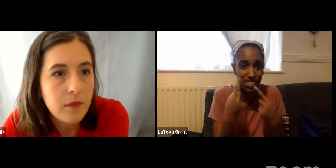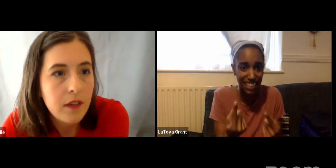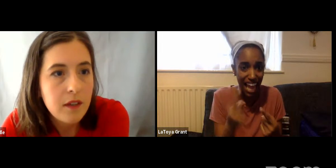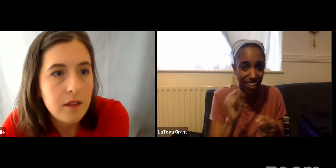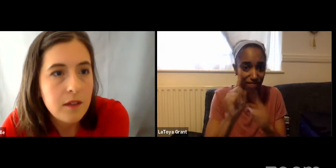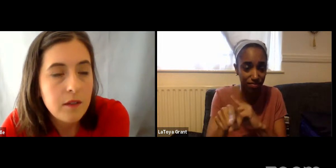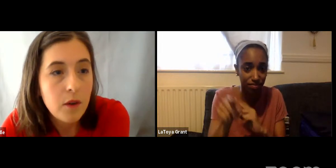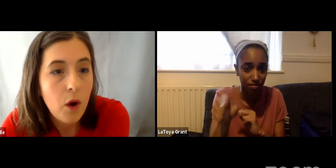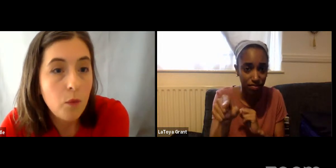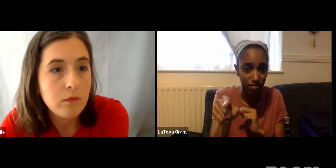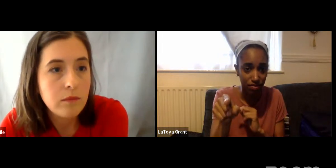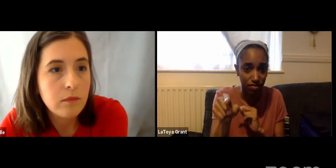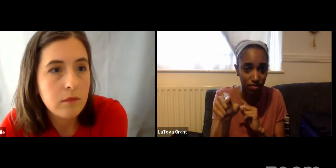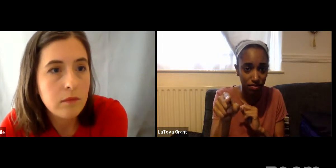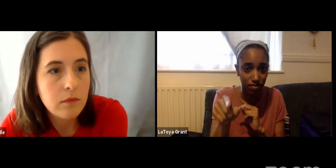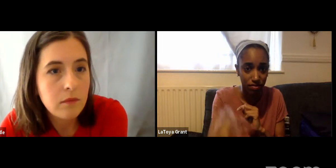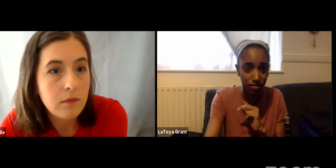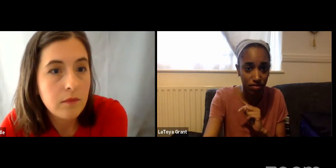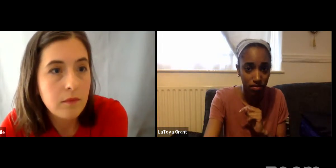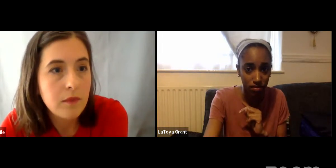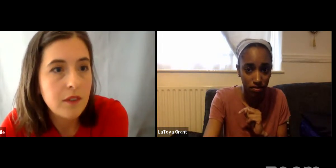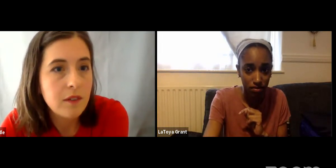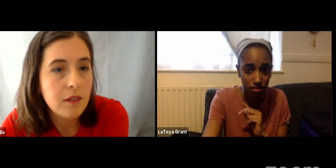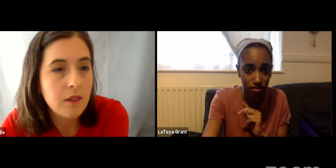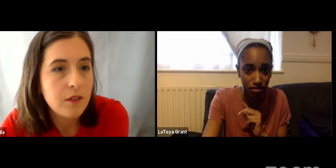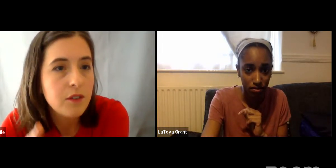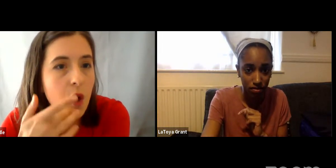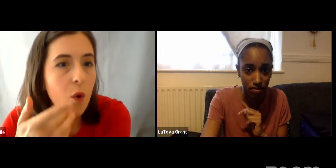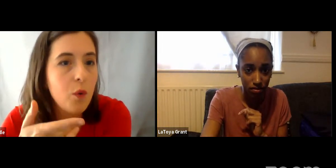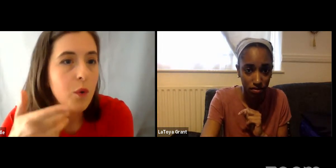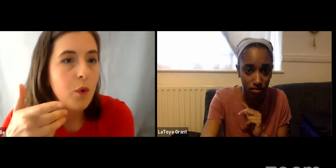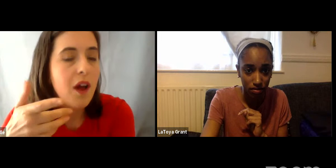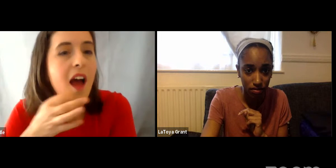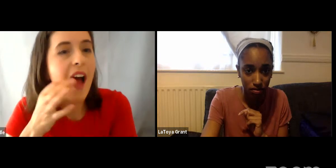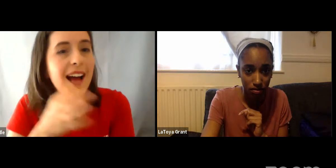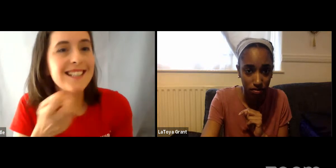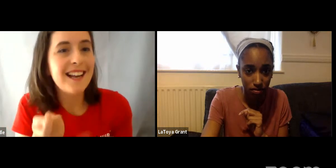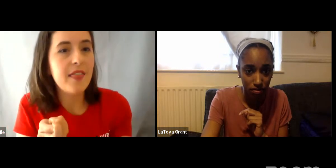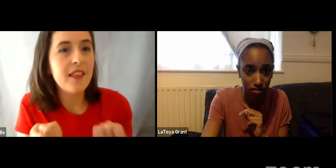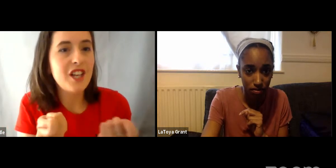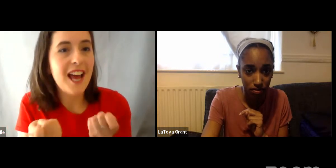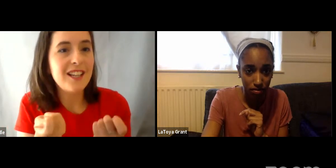Can you unfreeze my video, Chair, please?